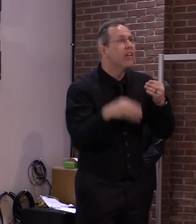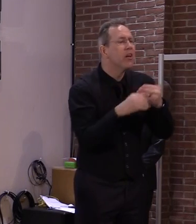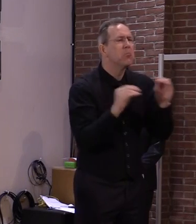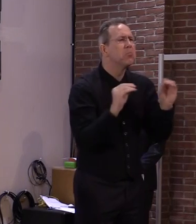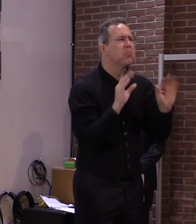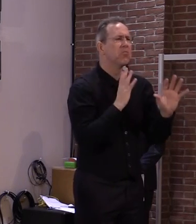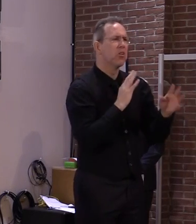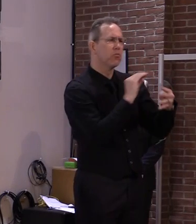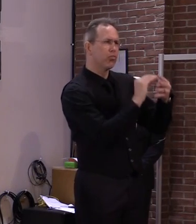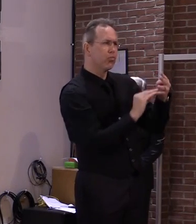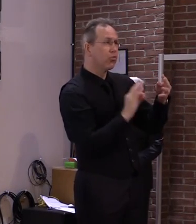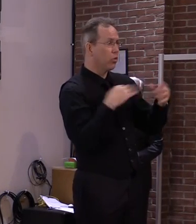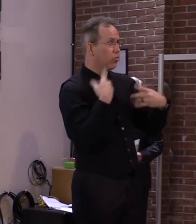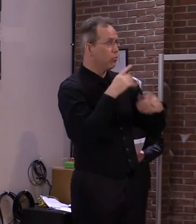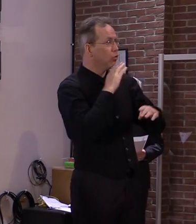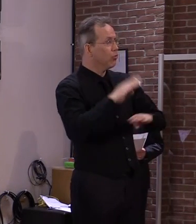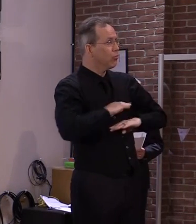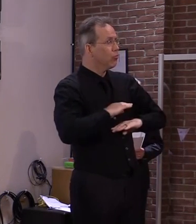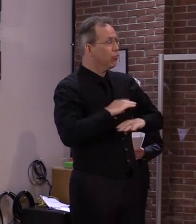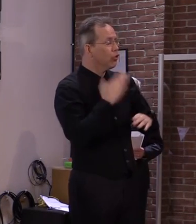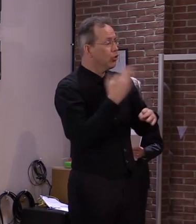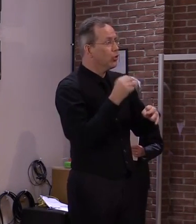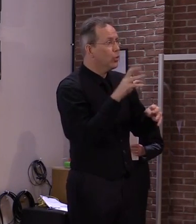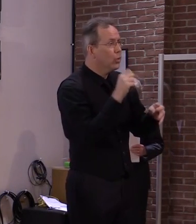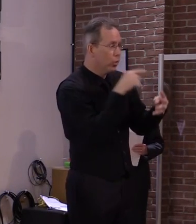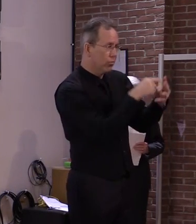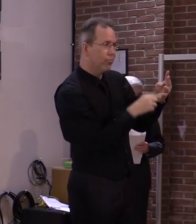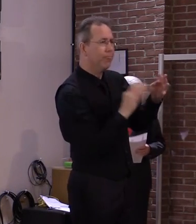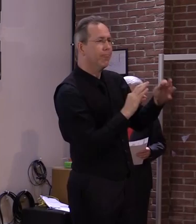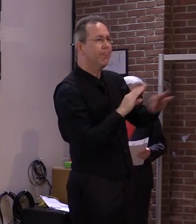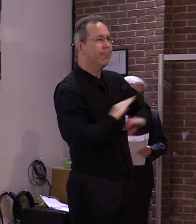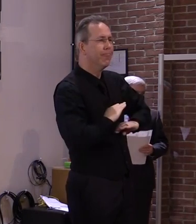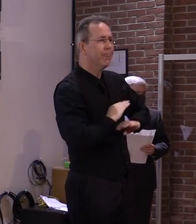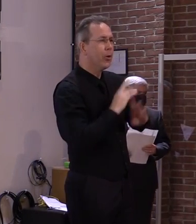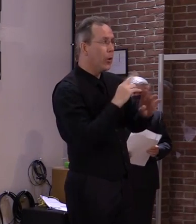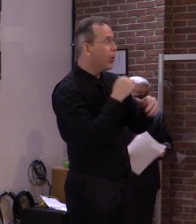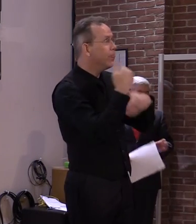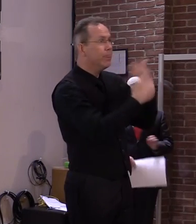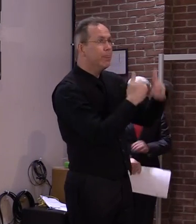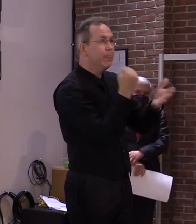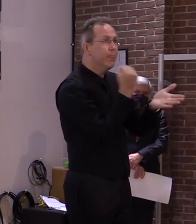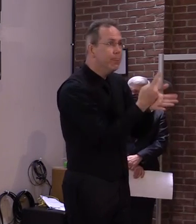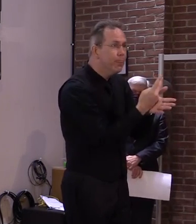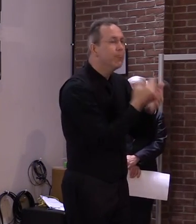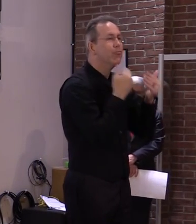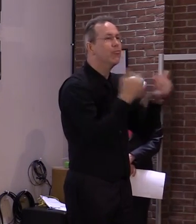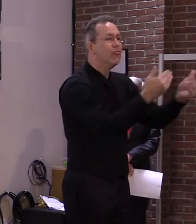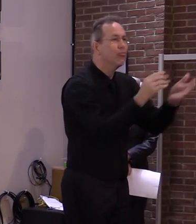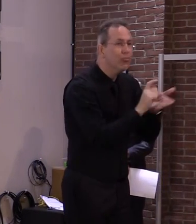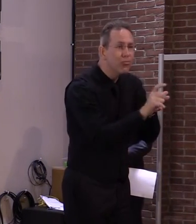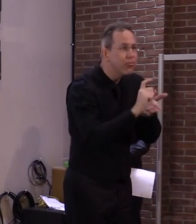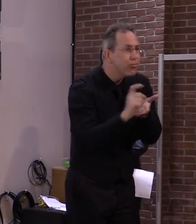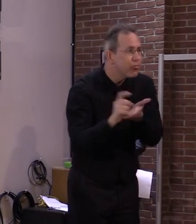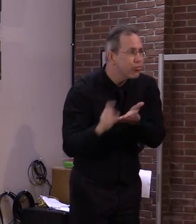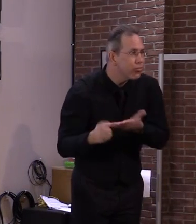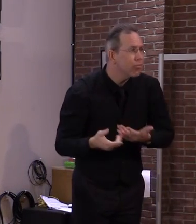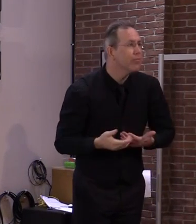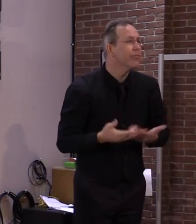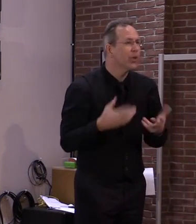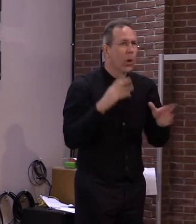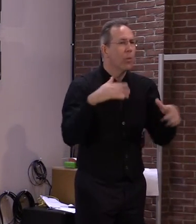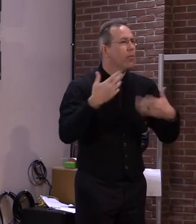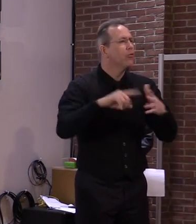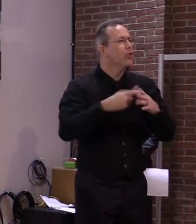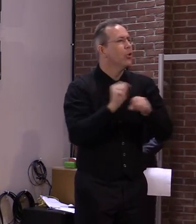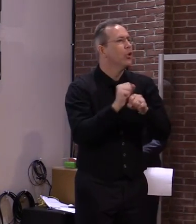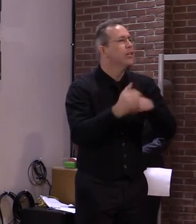projects that we that can hit the ground running, can put shovels in the ground almost immediately. And this is good news.